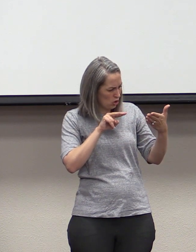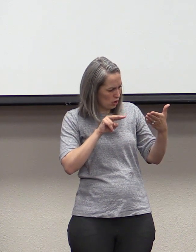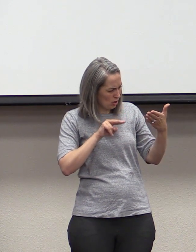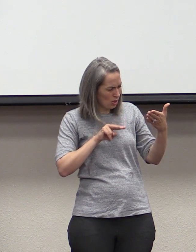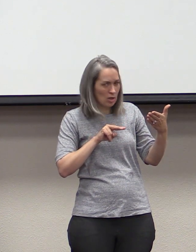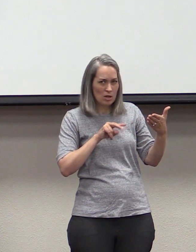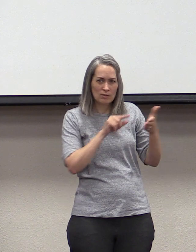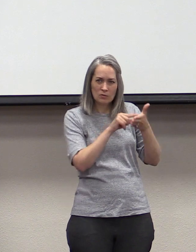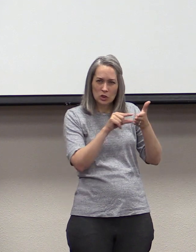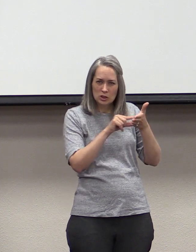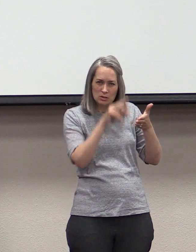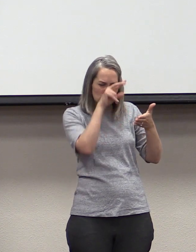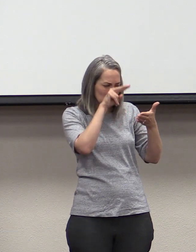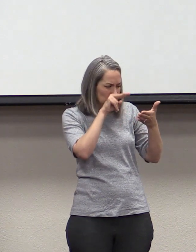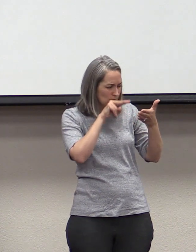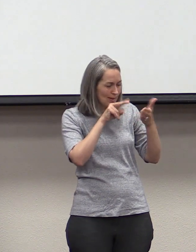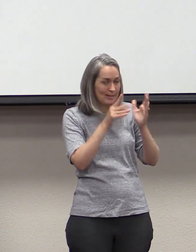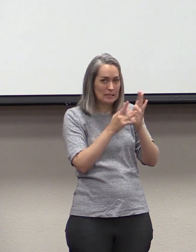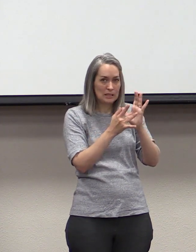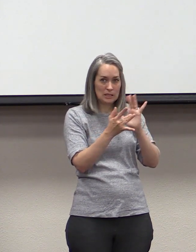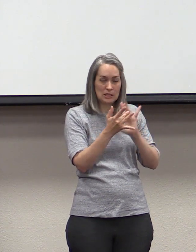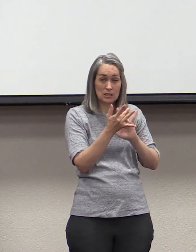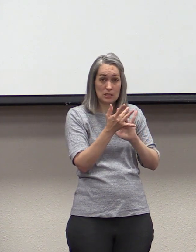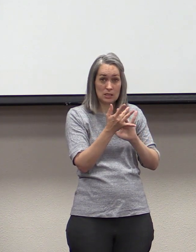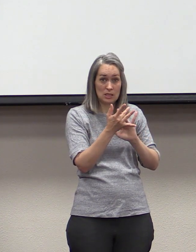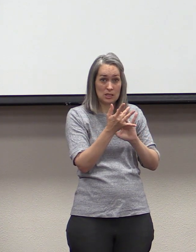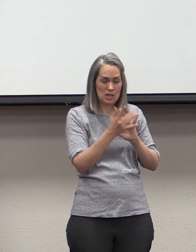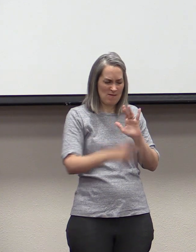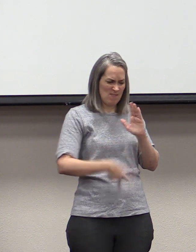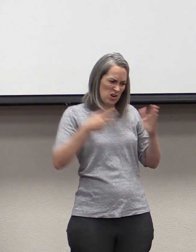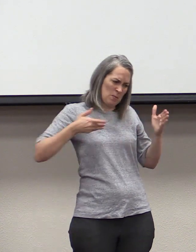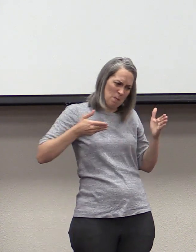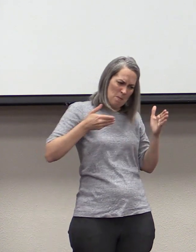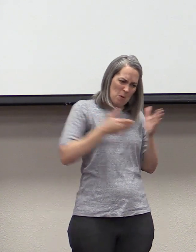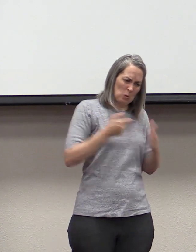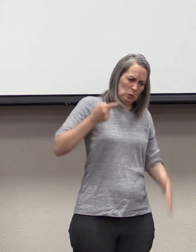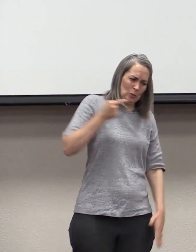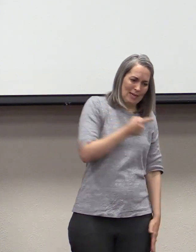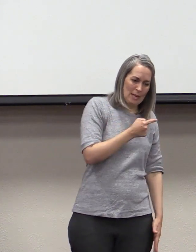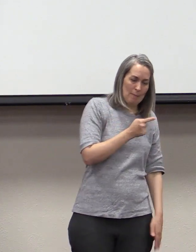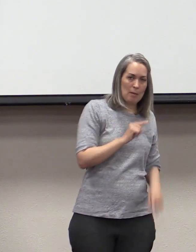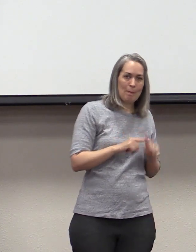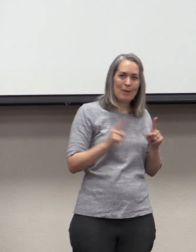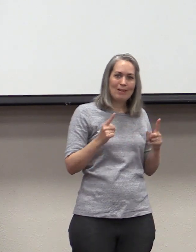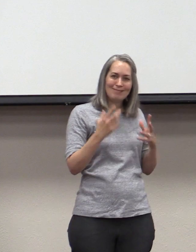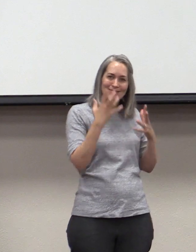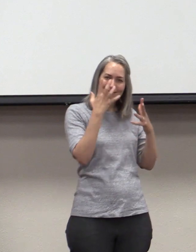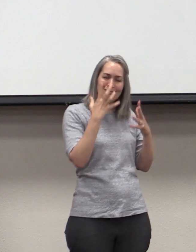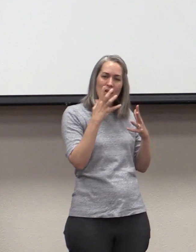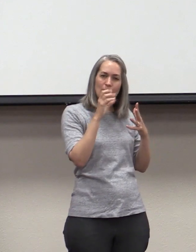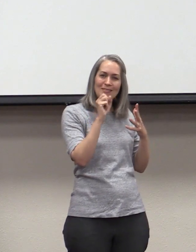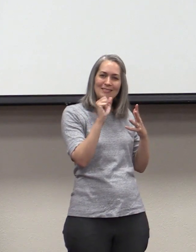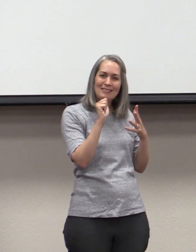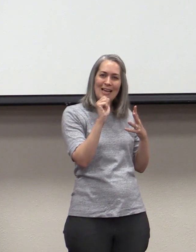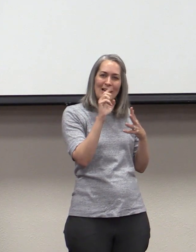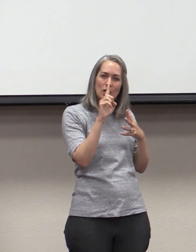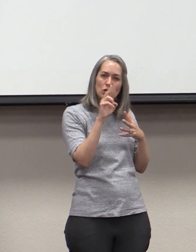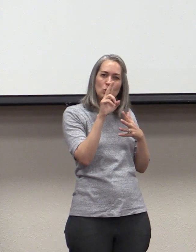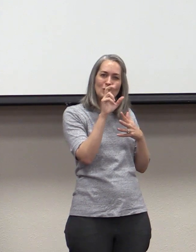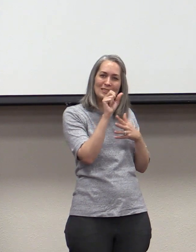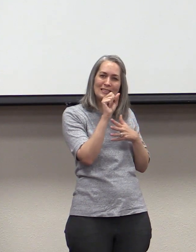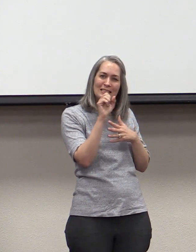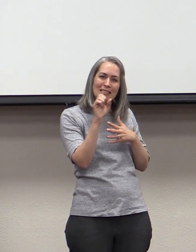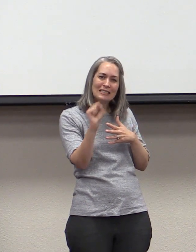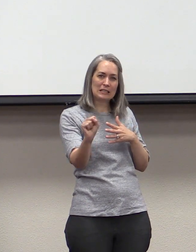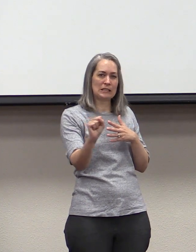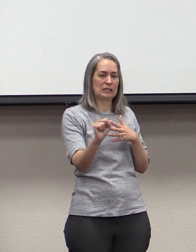when Jesus is opposed, he's opposed by the Pharisees, and not the Sadducees, but the Pharisees and the Herodians. And